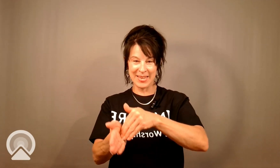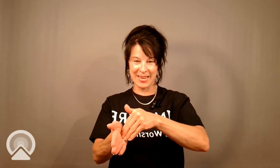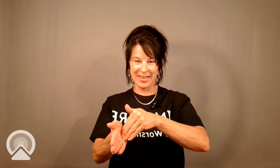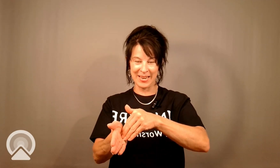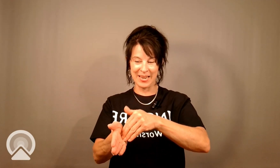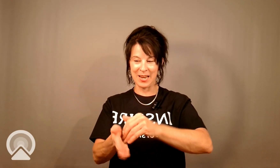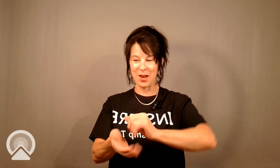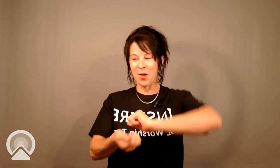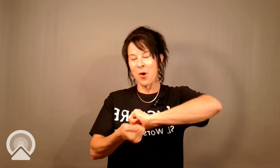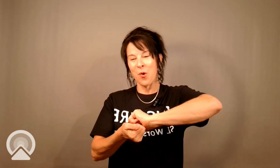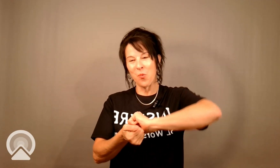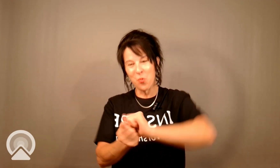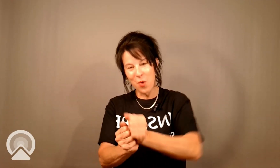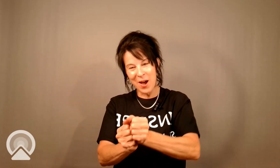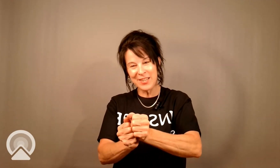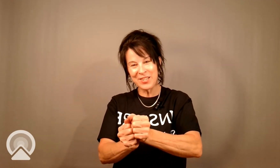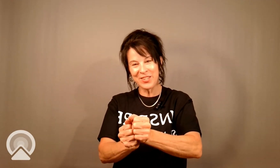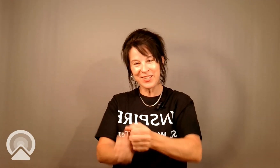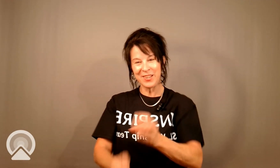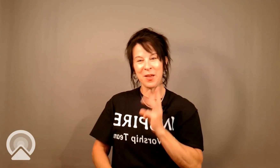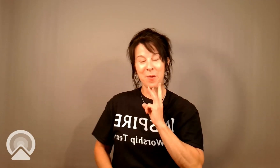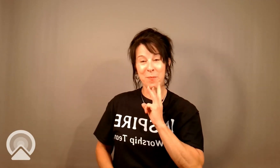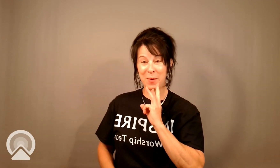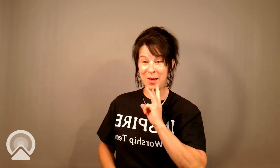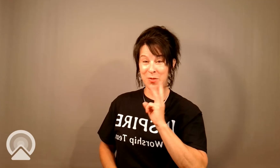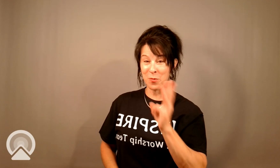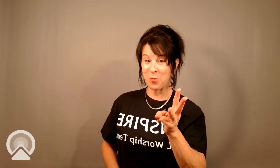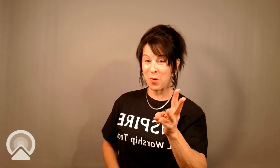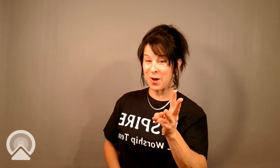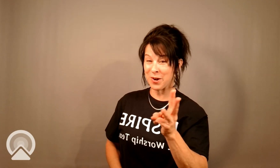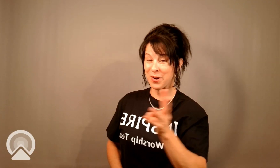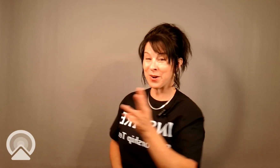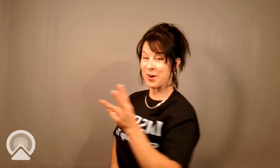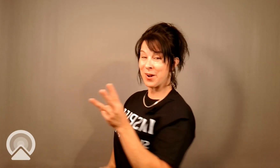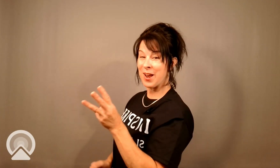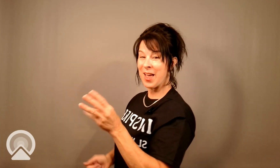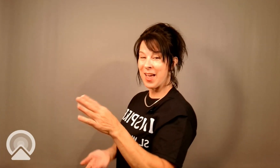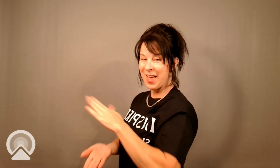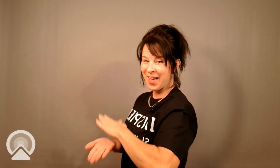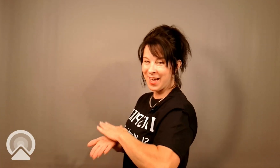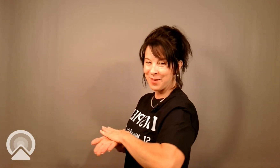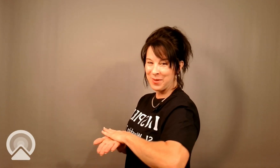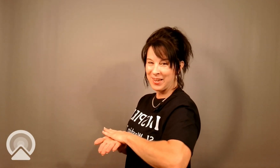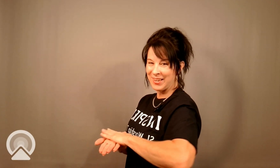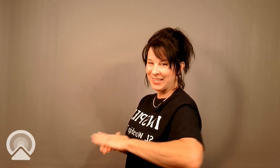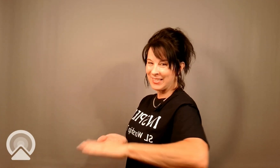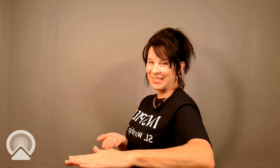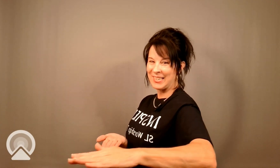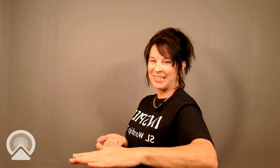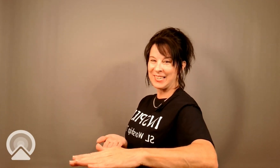again, washed by the water. I'm clean.